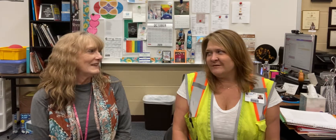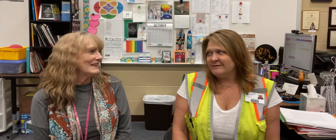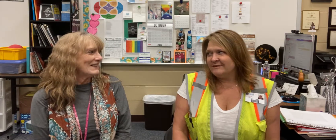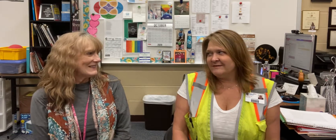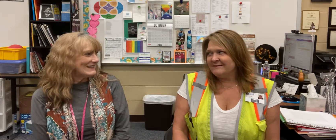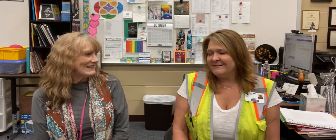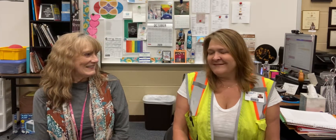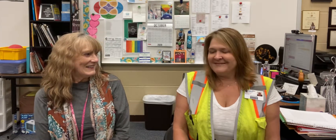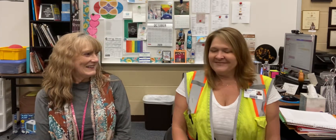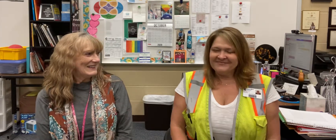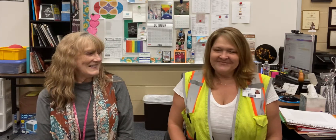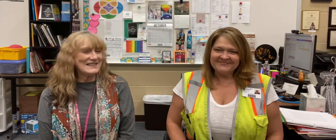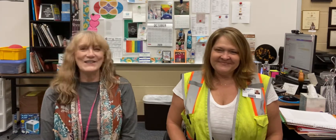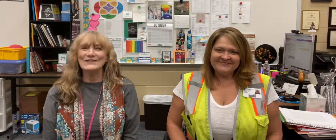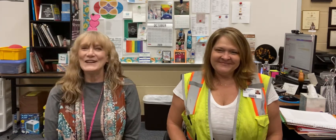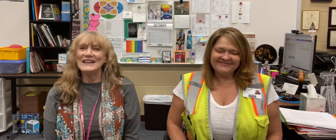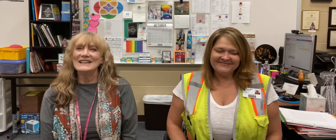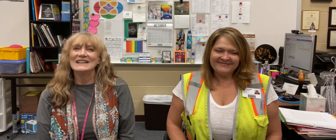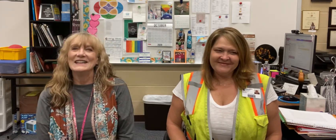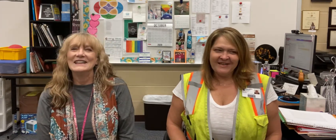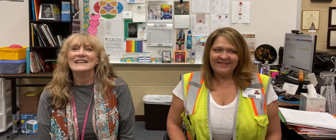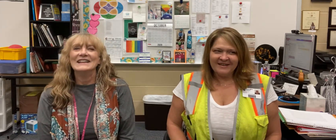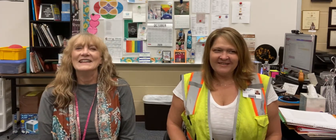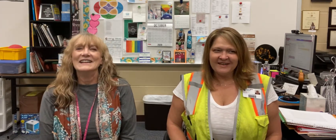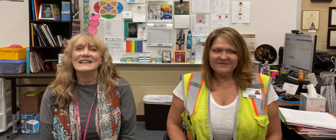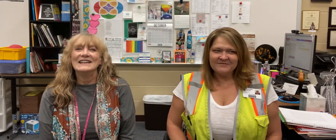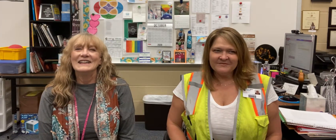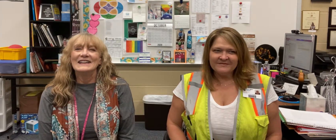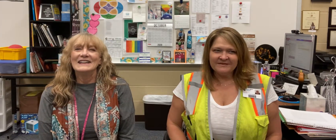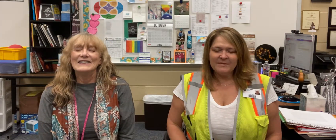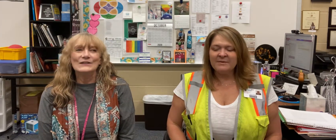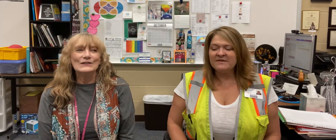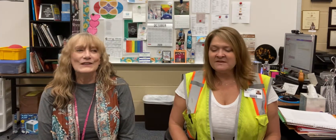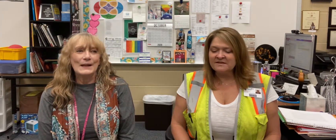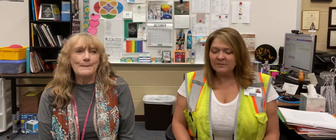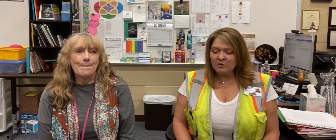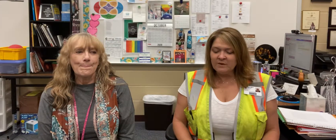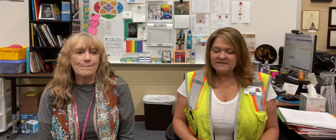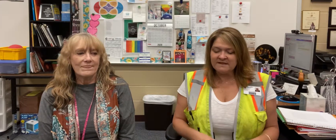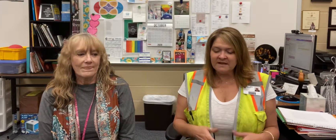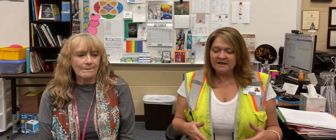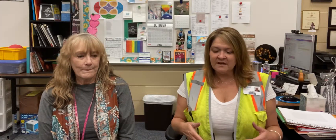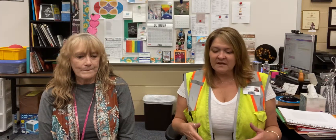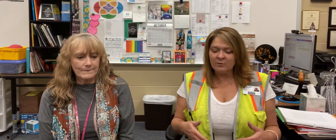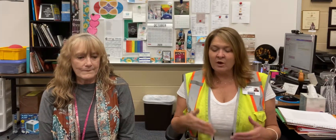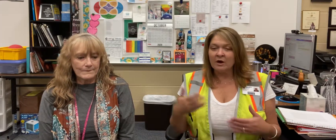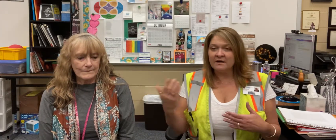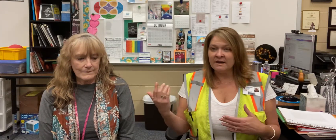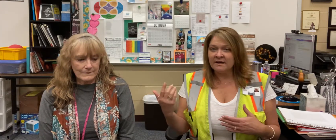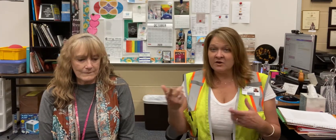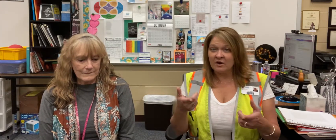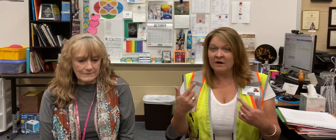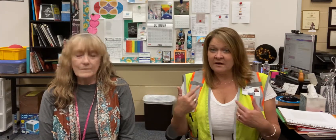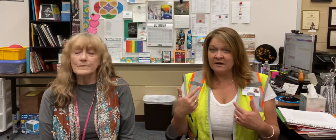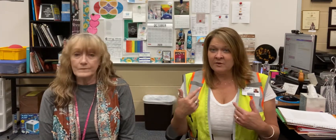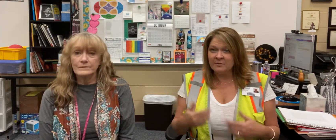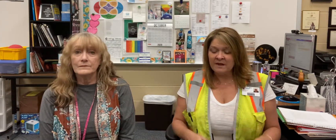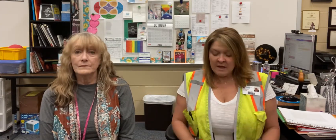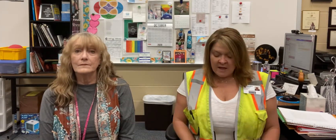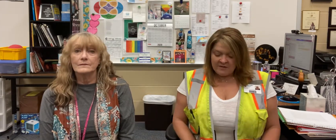ada. So fun. I like that. Maybe this time when we sing it and we're audiating, you're audiating with me, that you